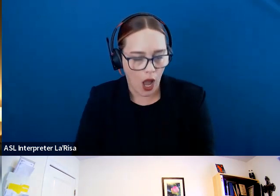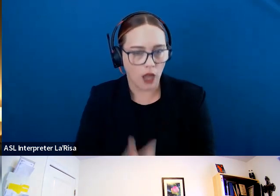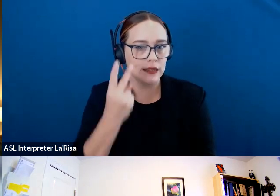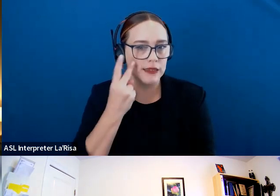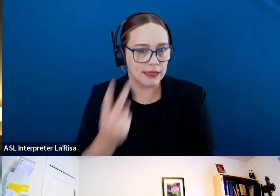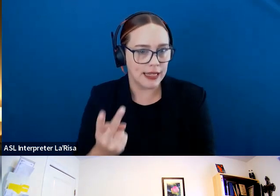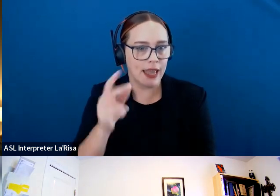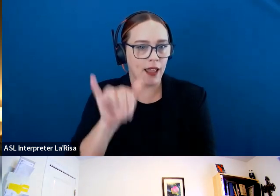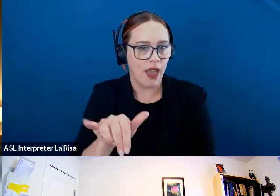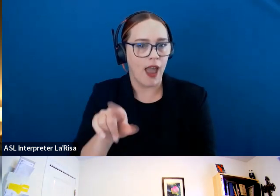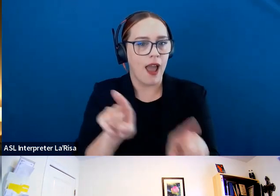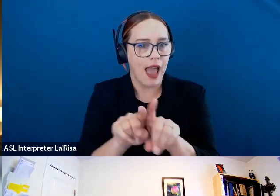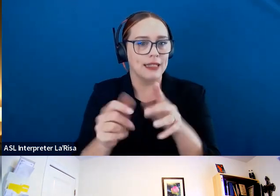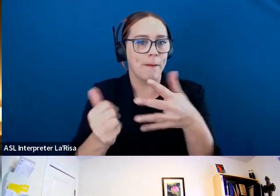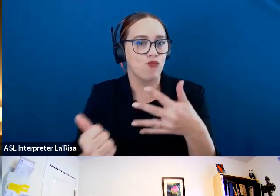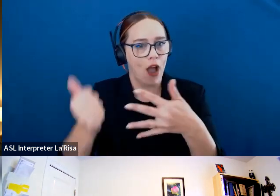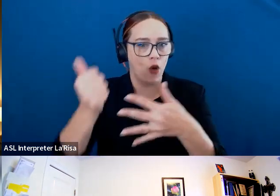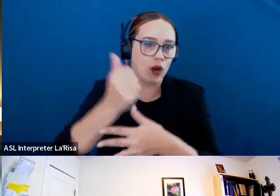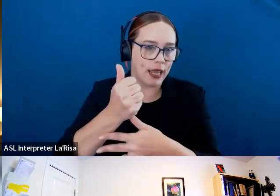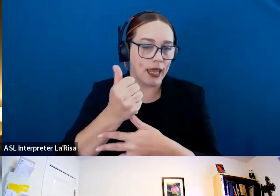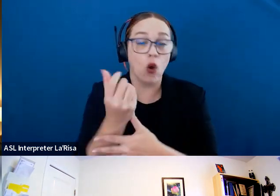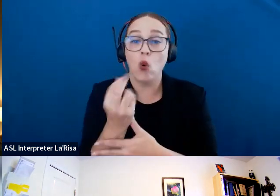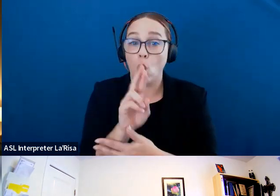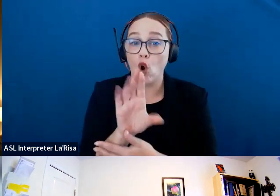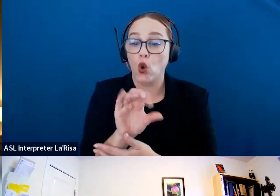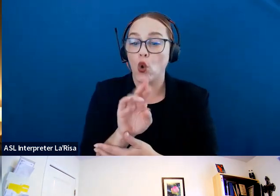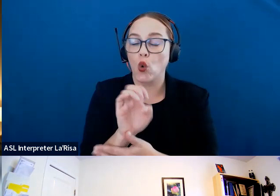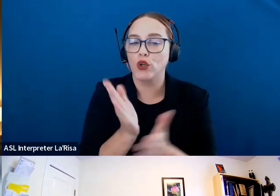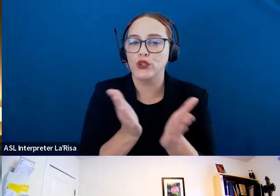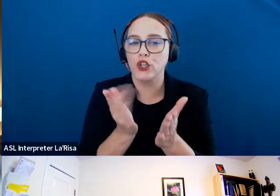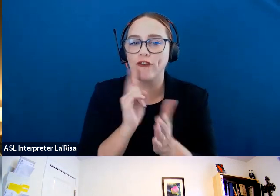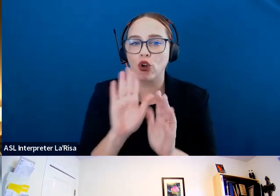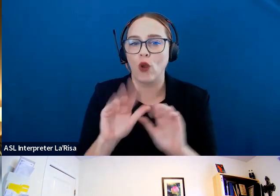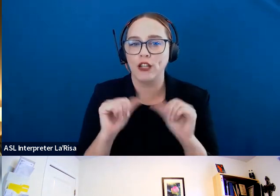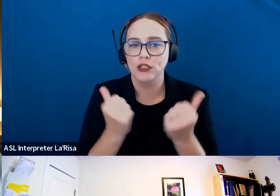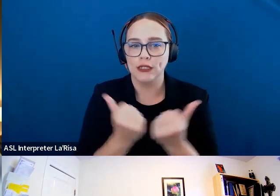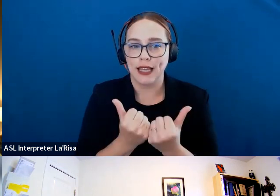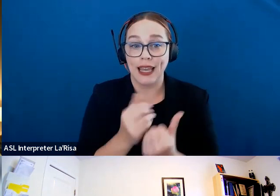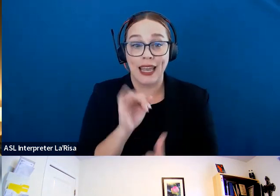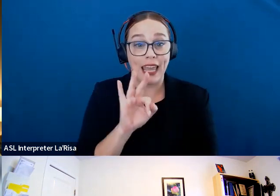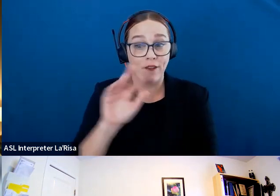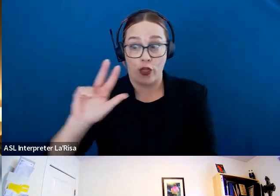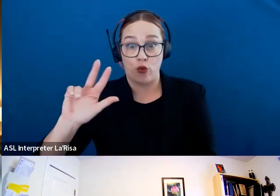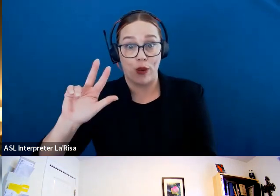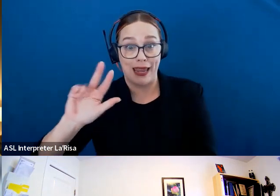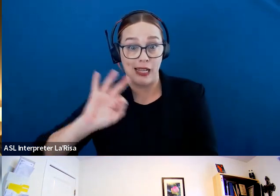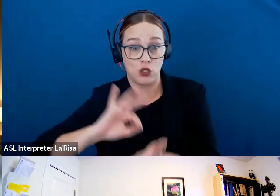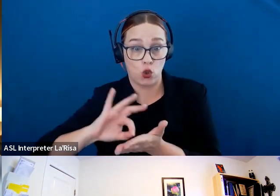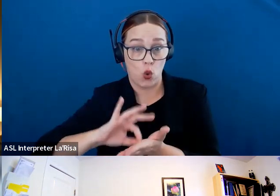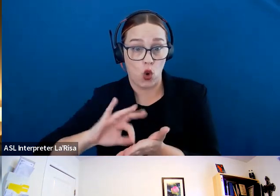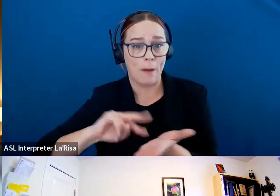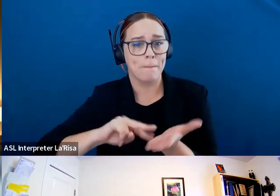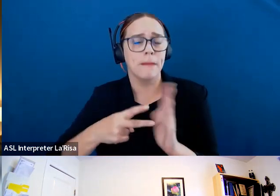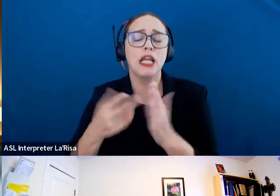core service for the agency. If you would score this area as a 3, agency, board, and leadership are